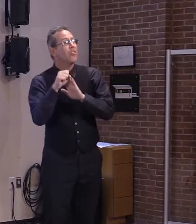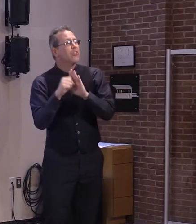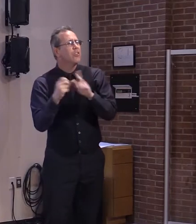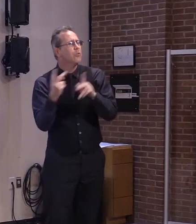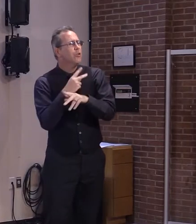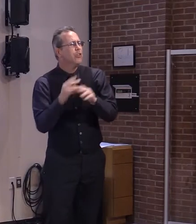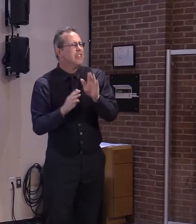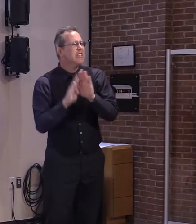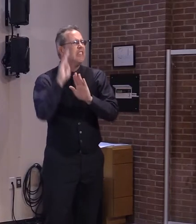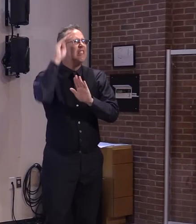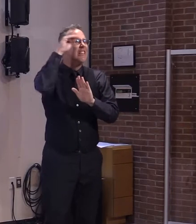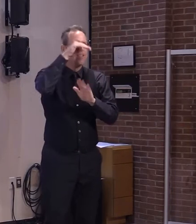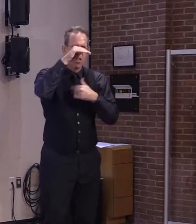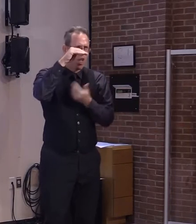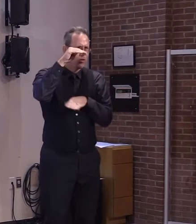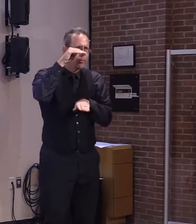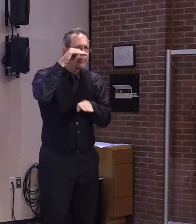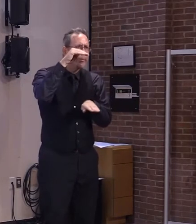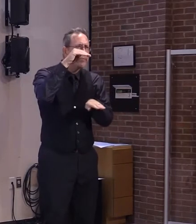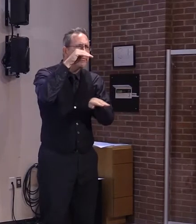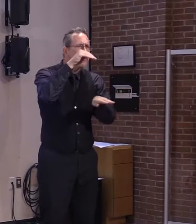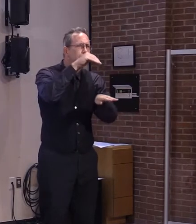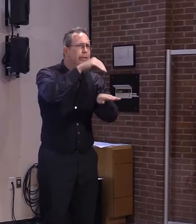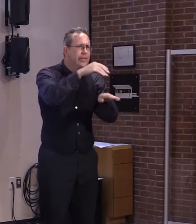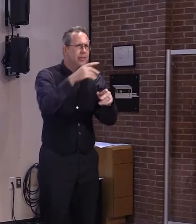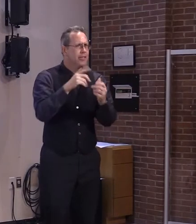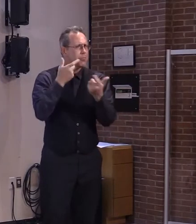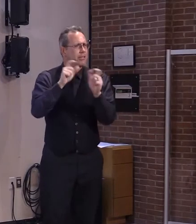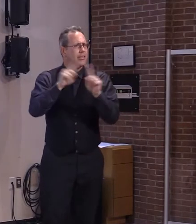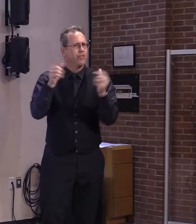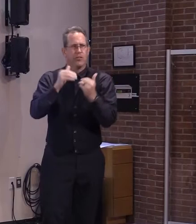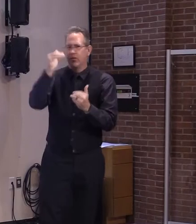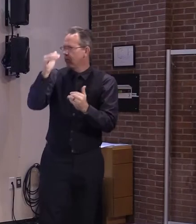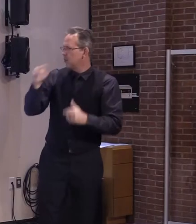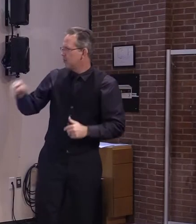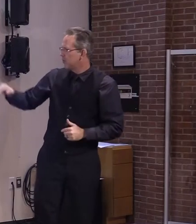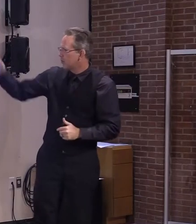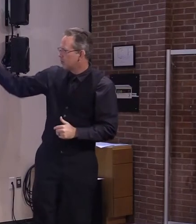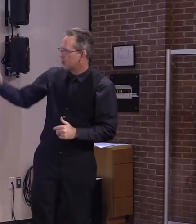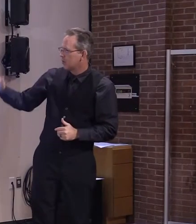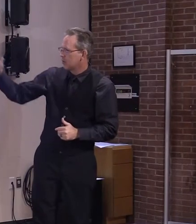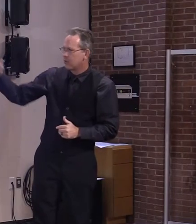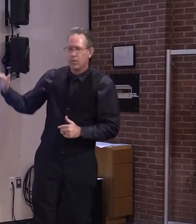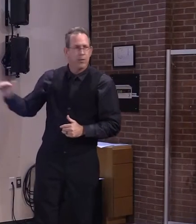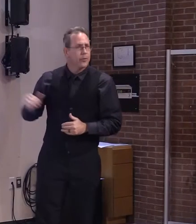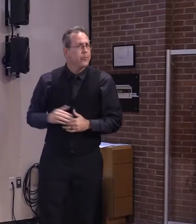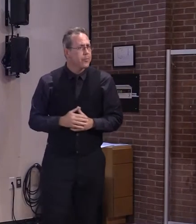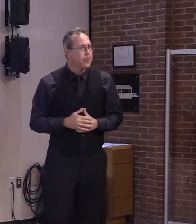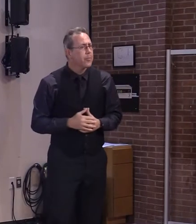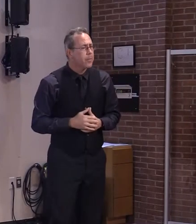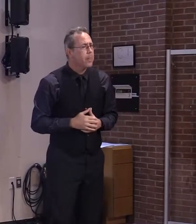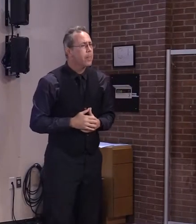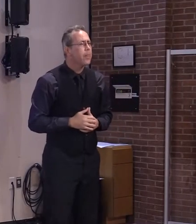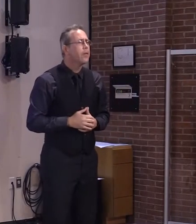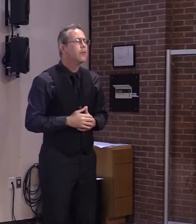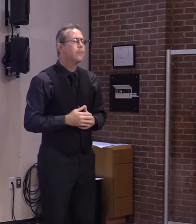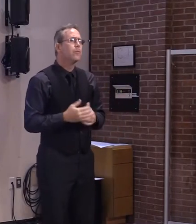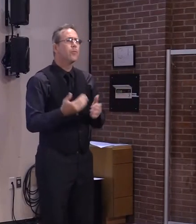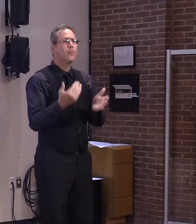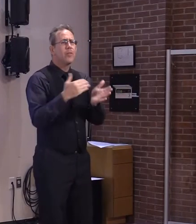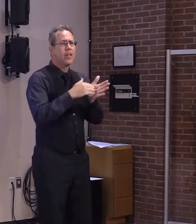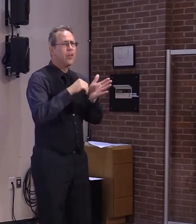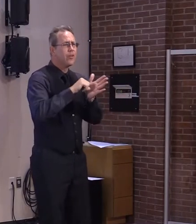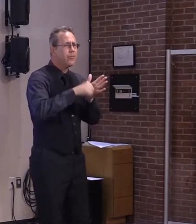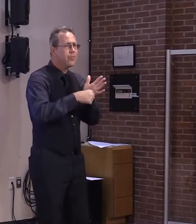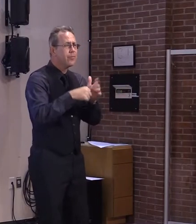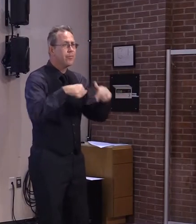Vermont. They still have higher case counts. So again, something for us to consider, but as I said, we have not seen that clear trend down